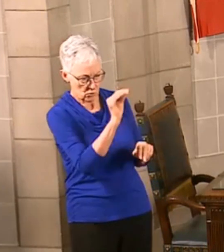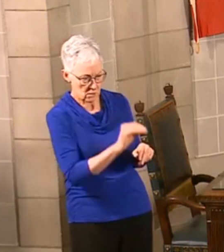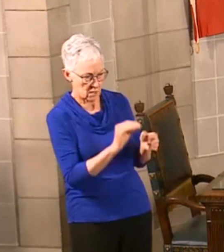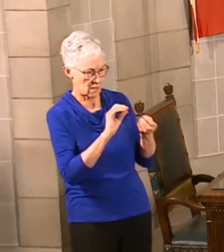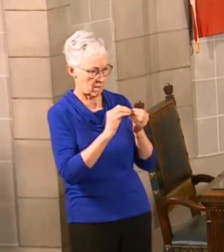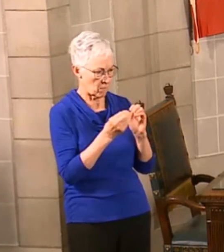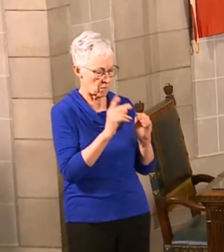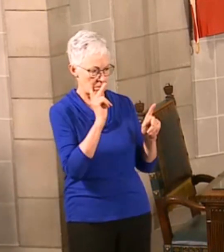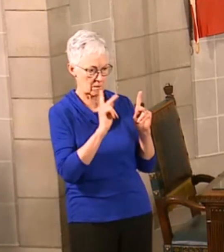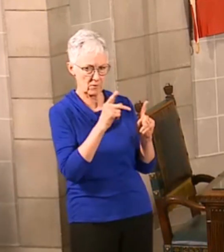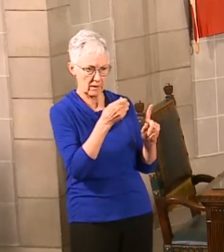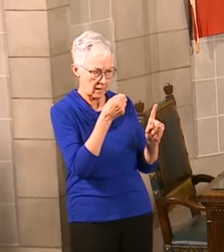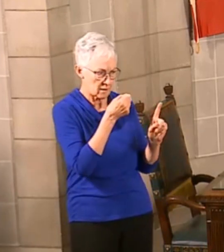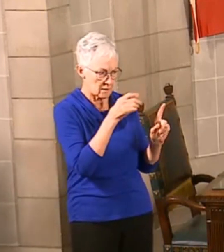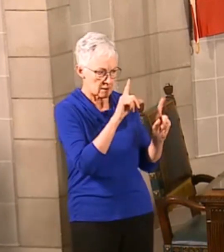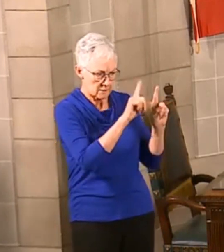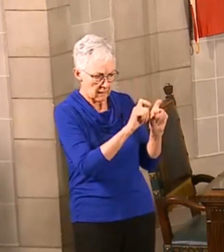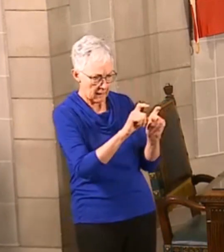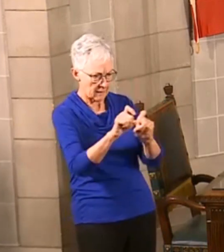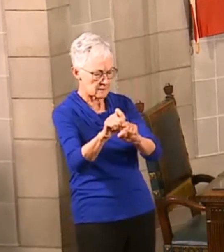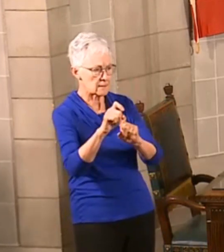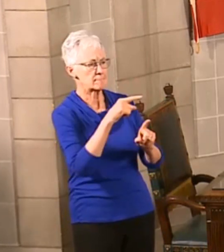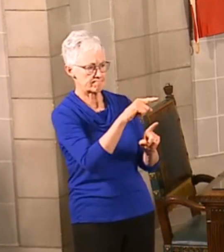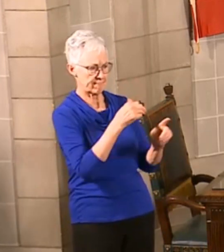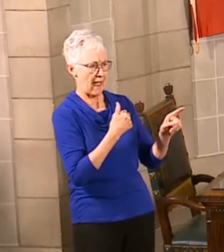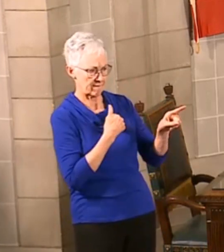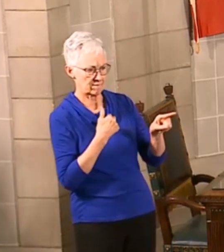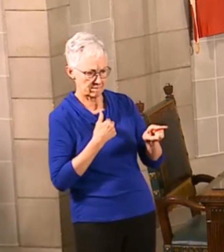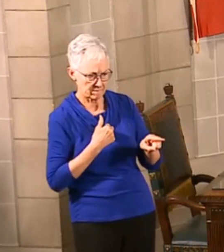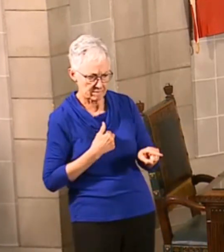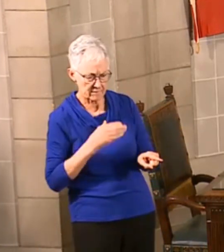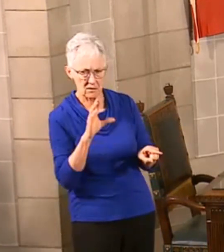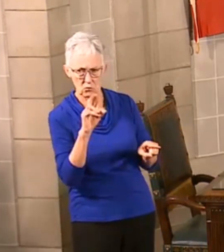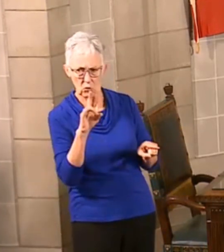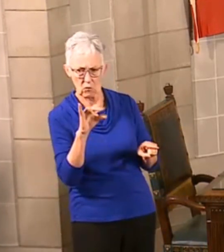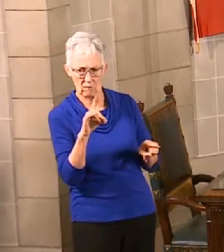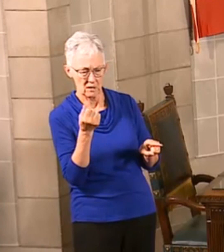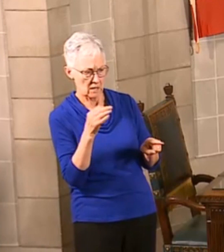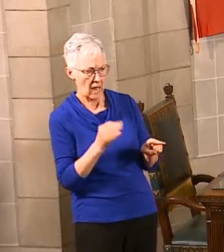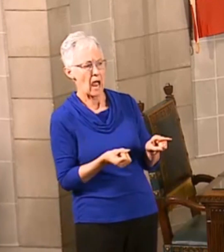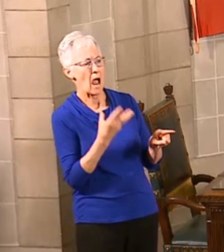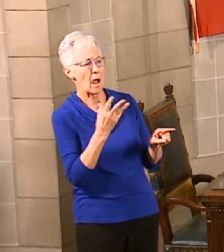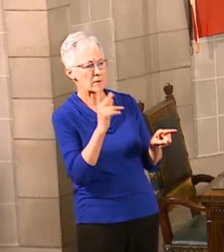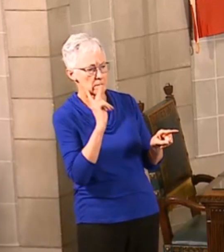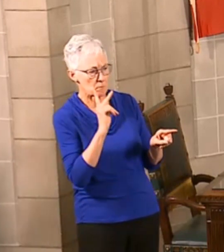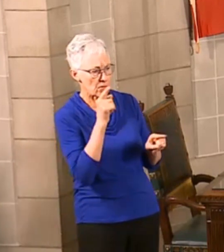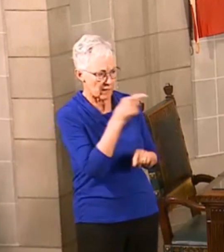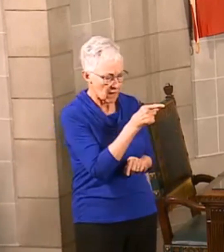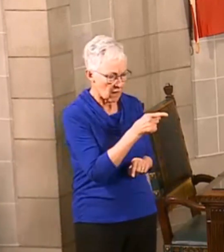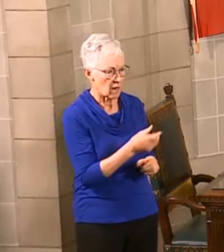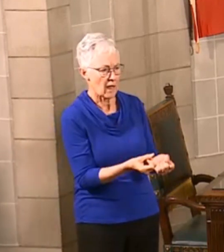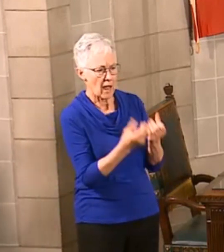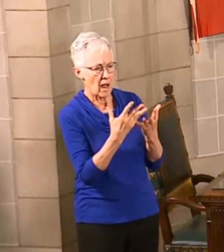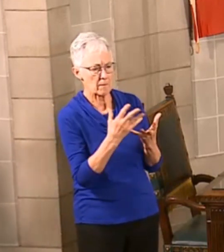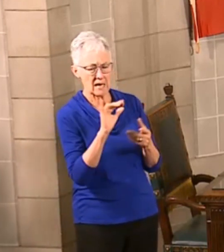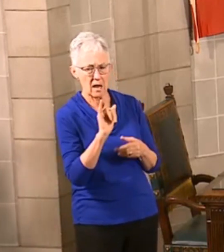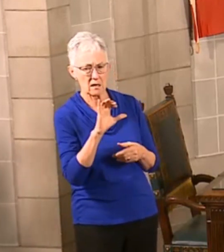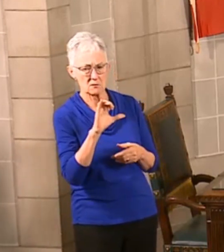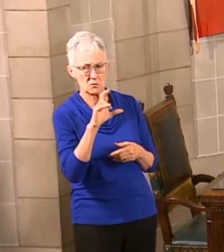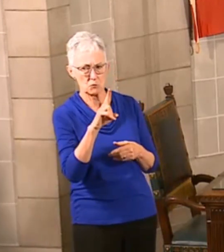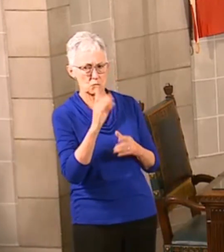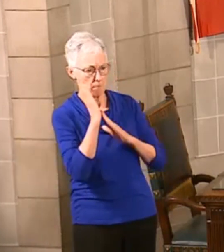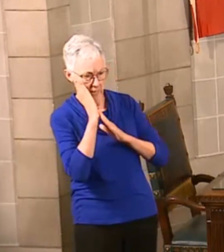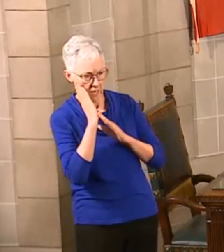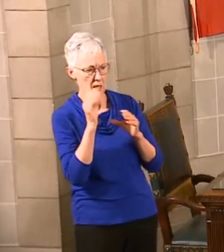had in Grand Island and what that could mean down the road, and just keeping an eye on how many ICU beds they had available, how many ventilators they had